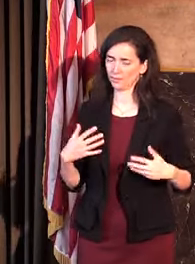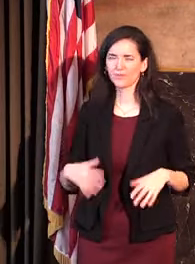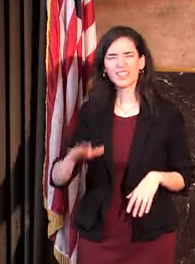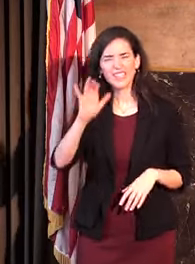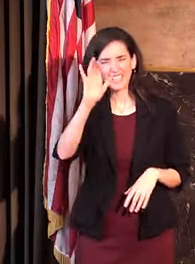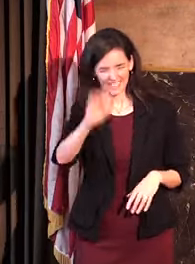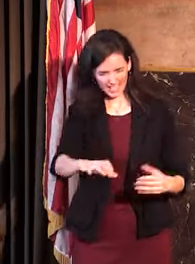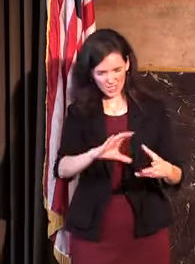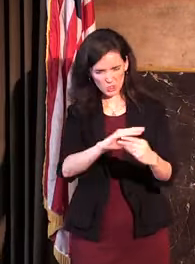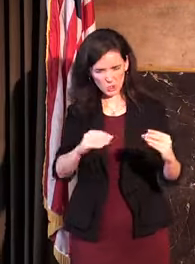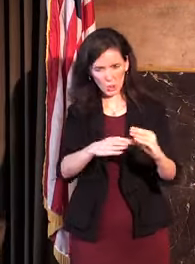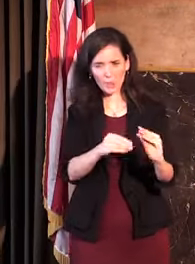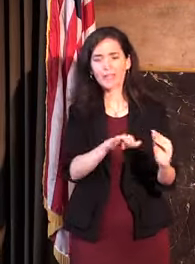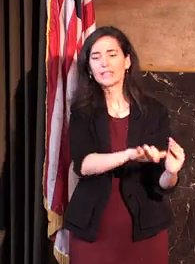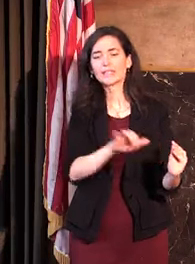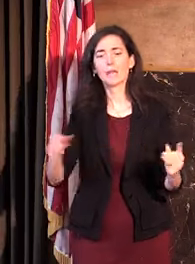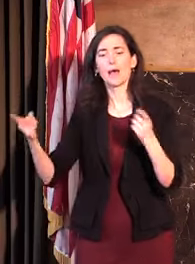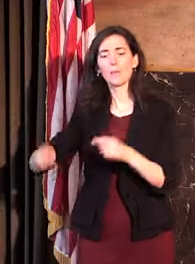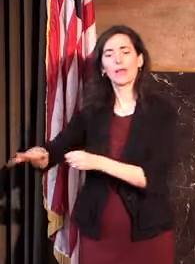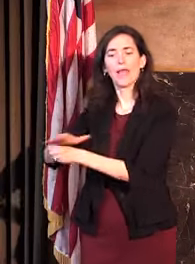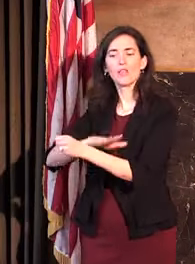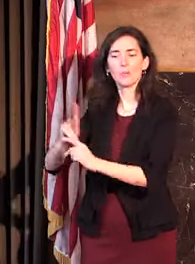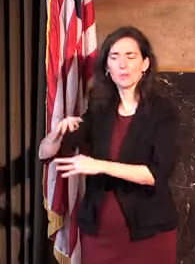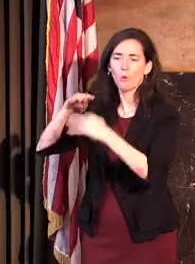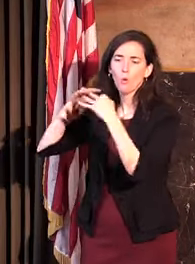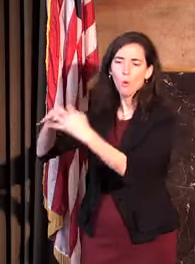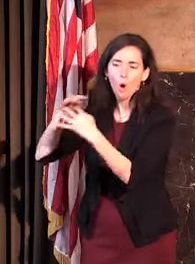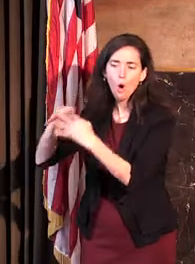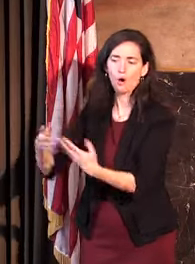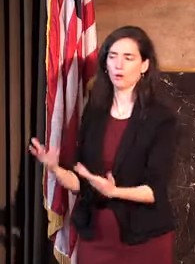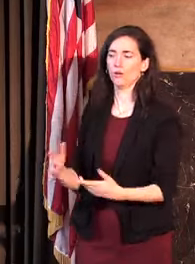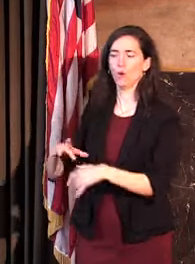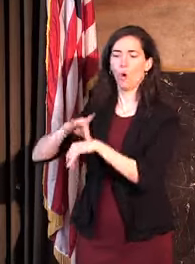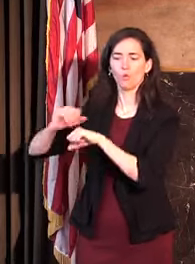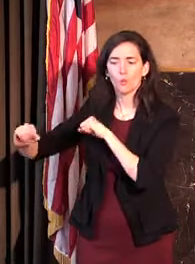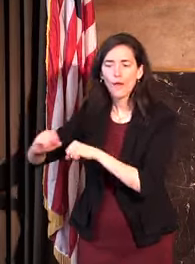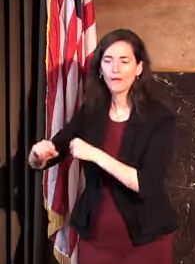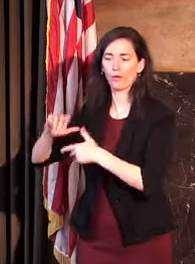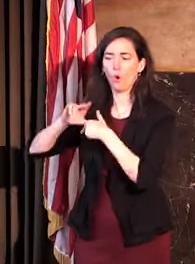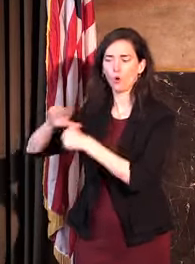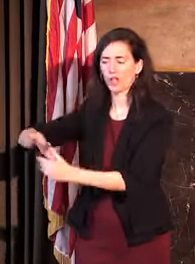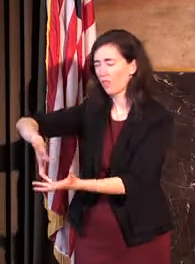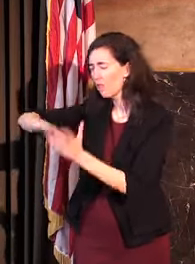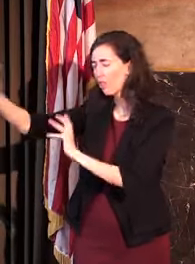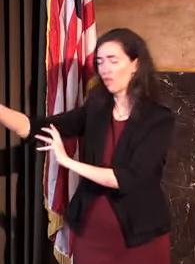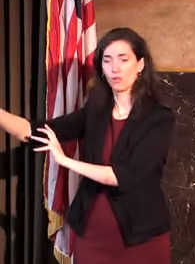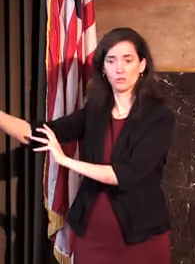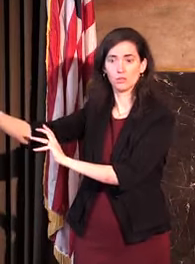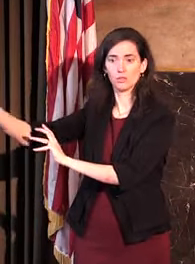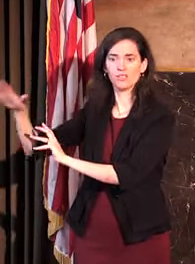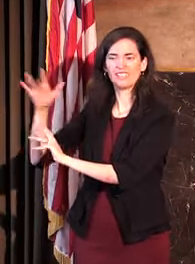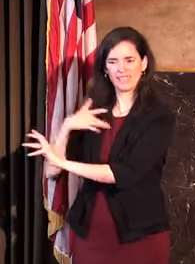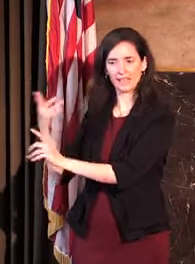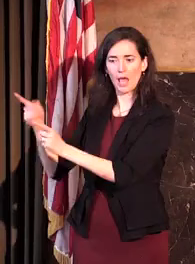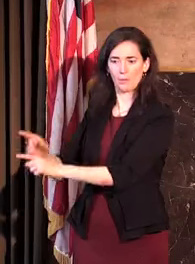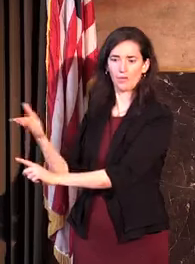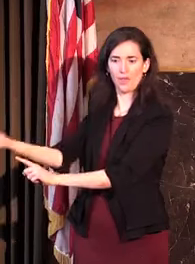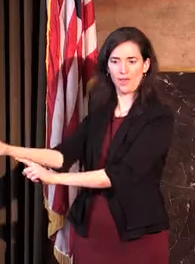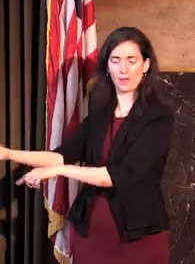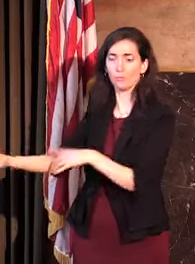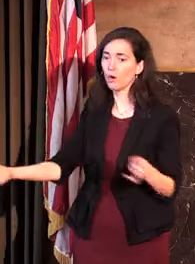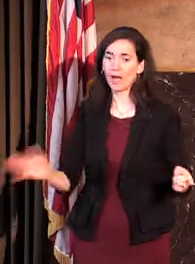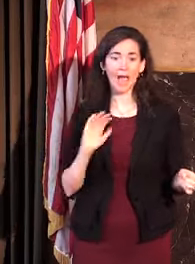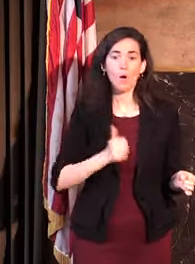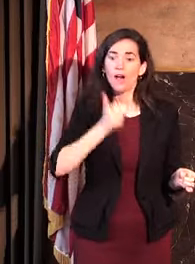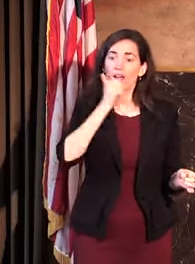zones and natural catastrophes and major crises. But that was our reality. That is what we saw